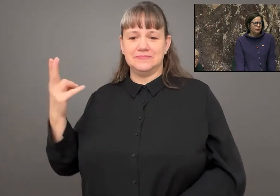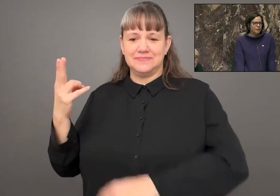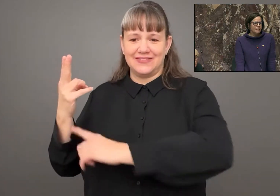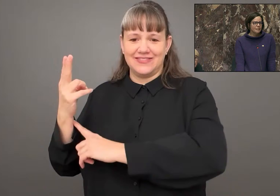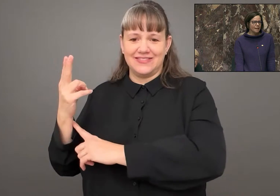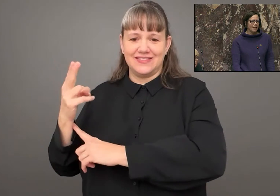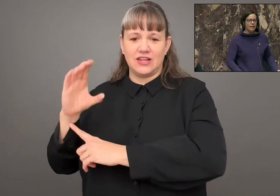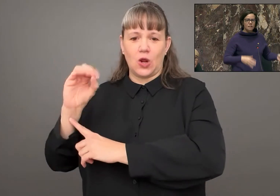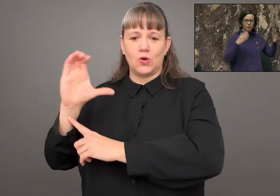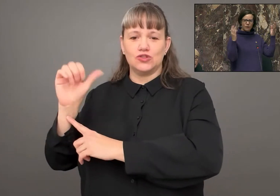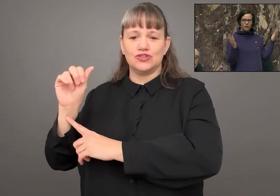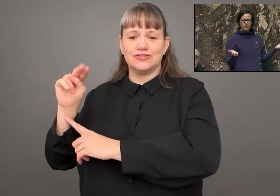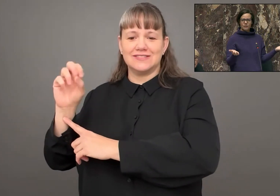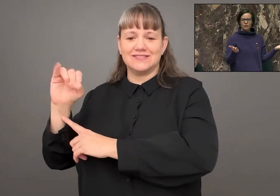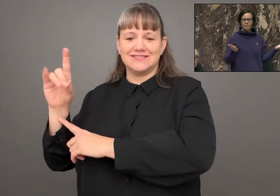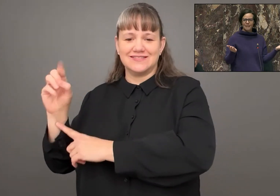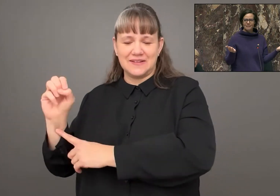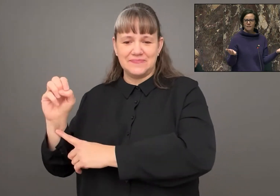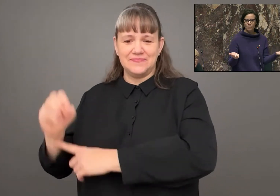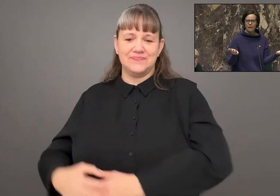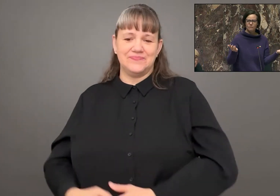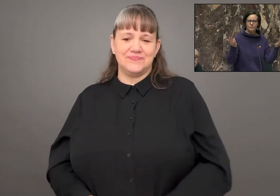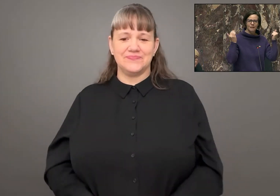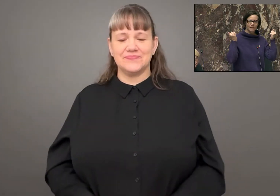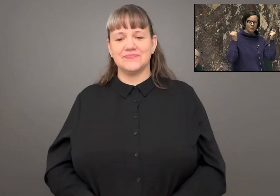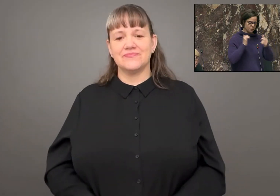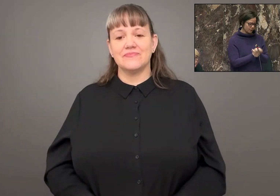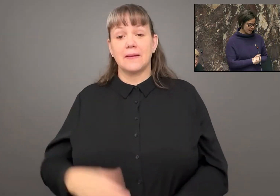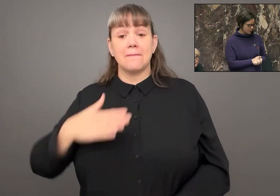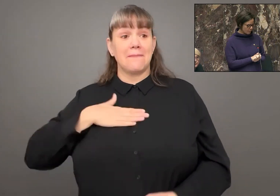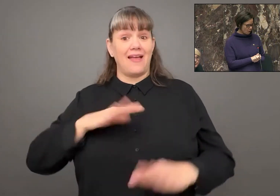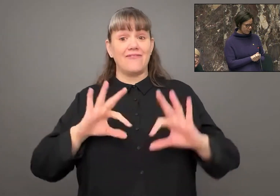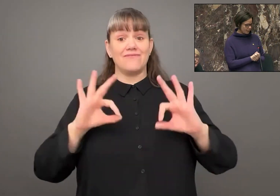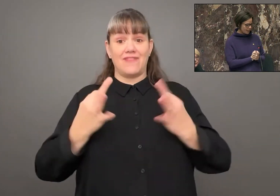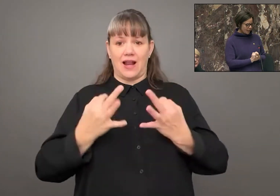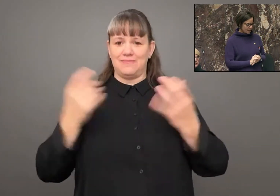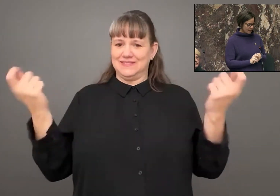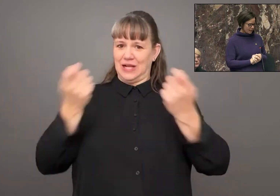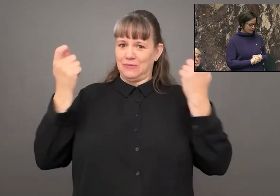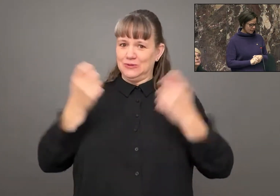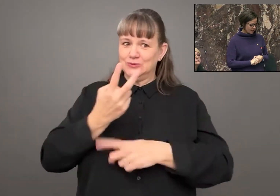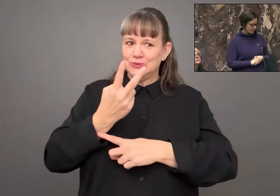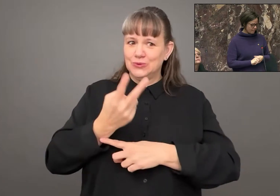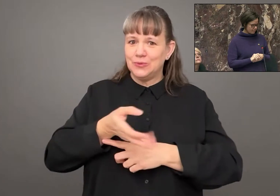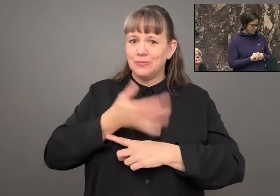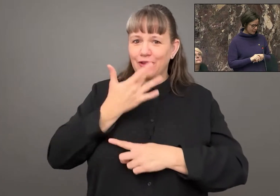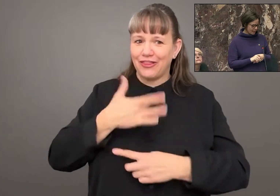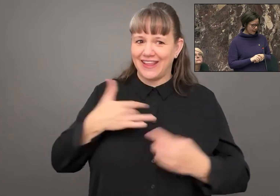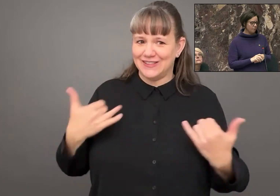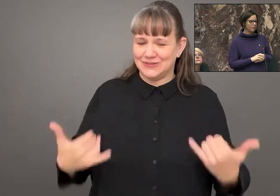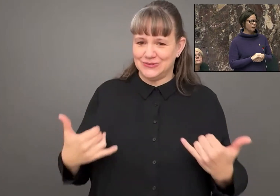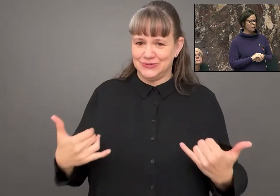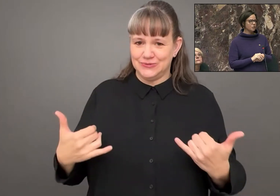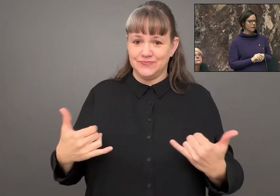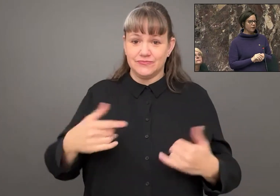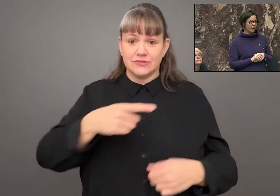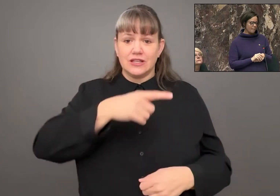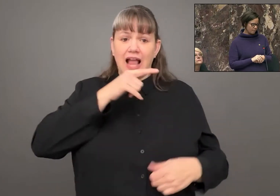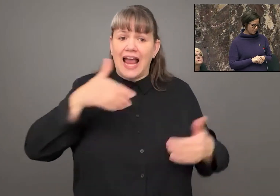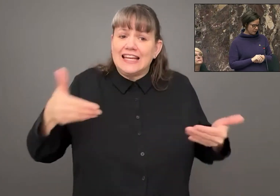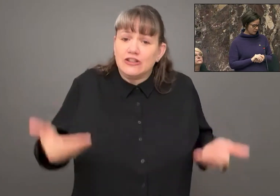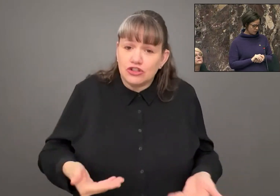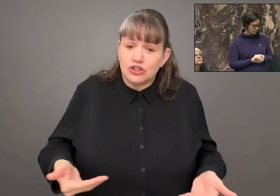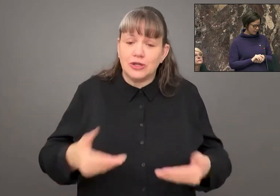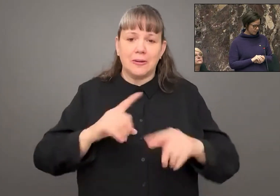special birthdays today. And as we all know, this job takes us away from the ability to do that. So I'm hoping that the members can help me wish a very